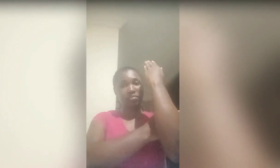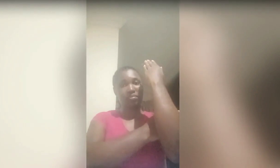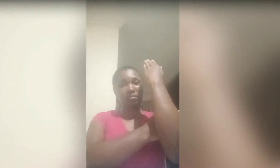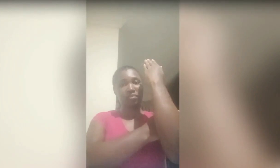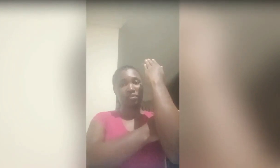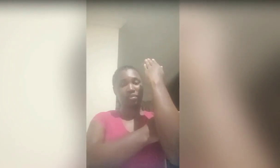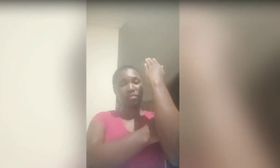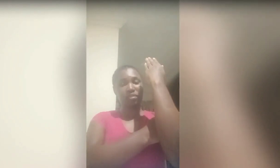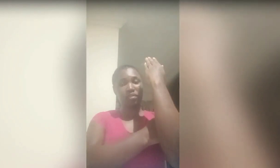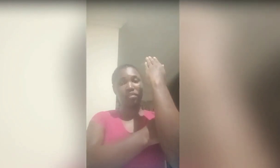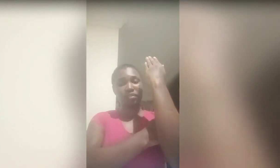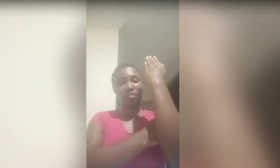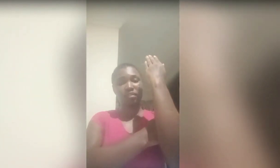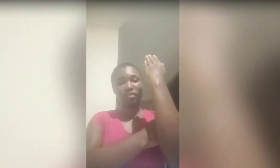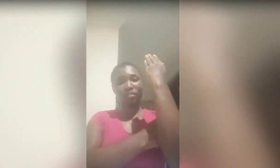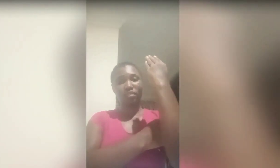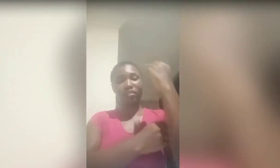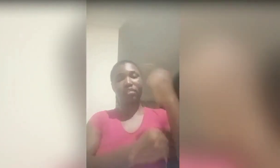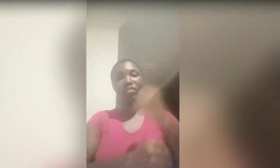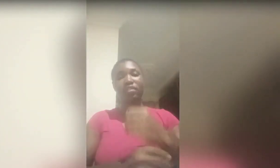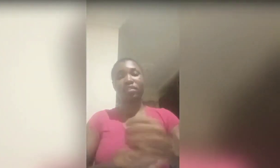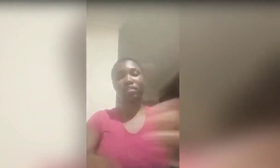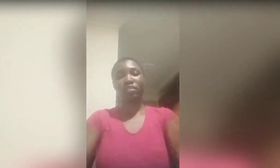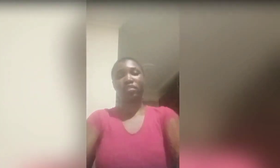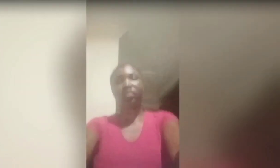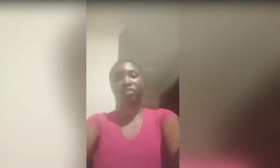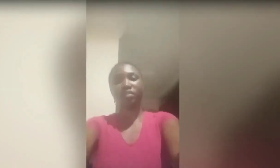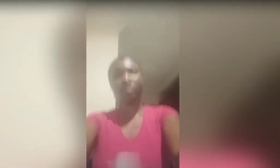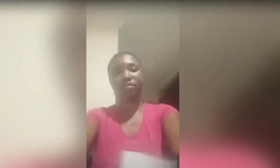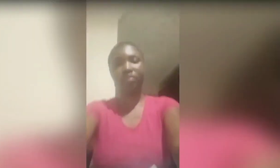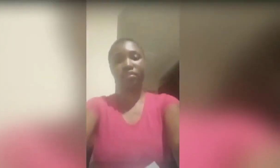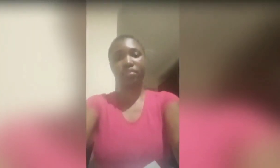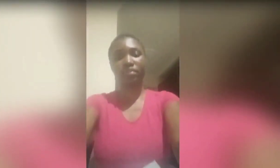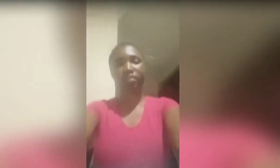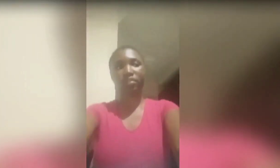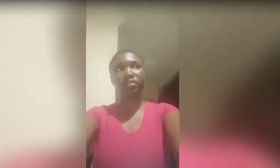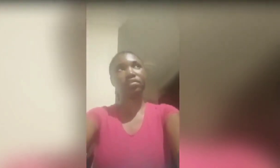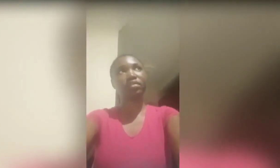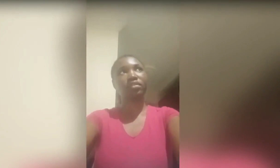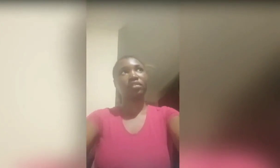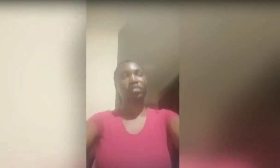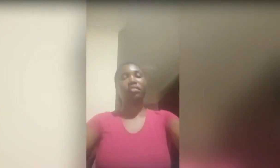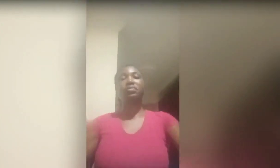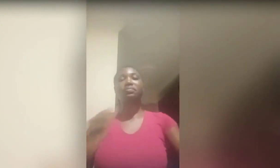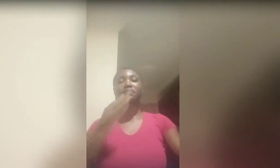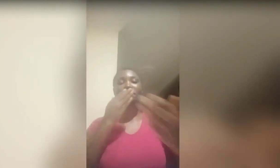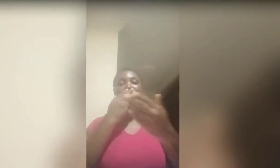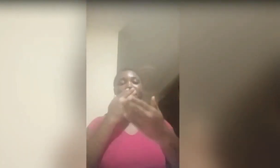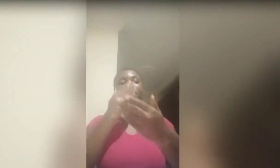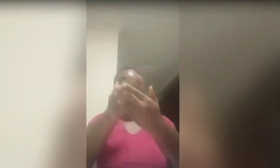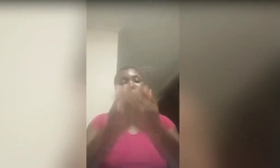Great. Nice. Please sign good afternoon. Good afternoon.